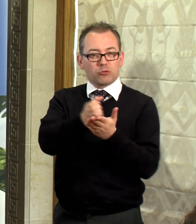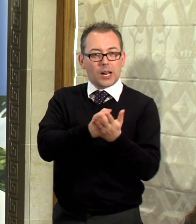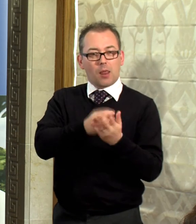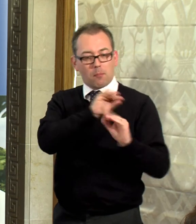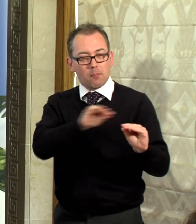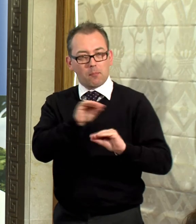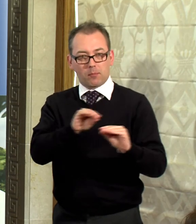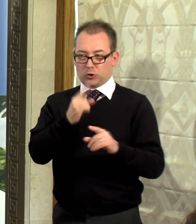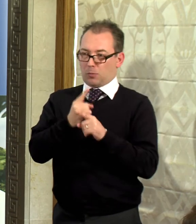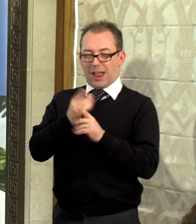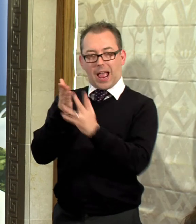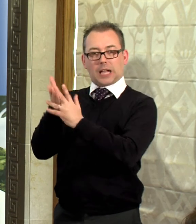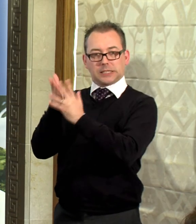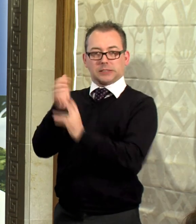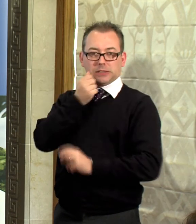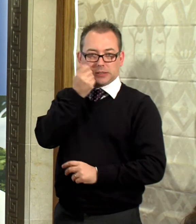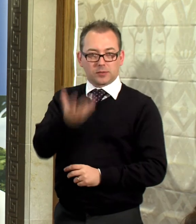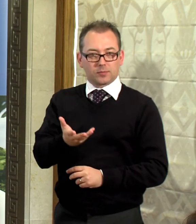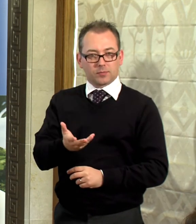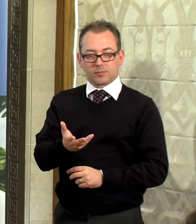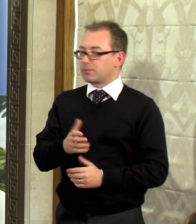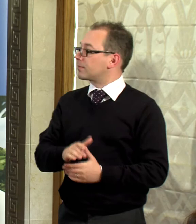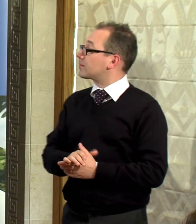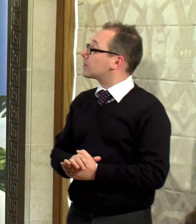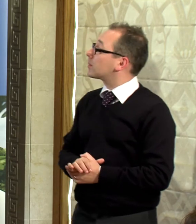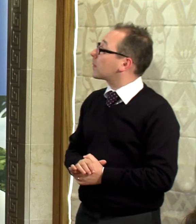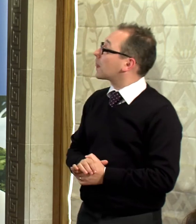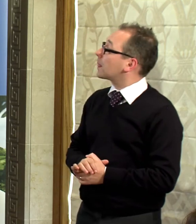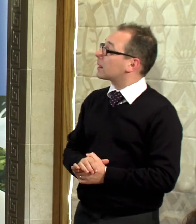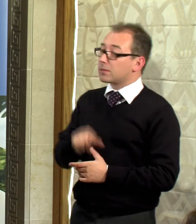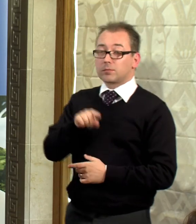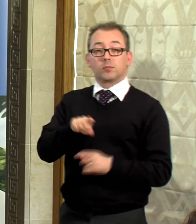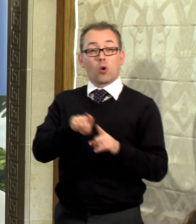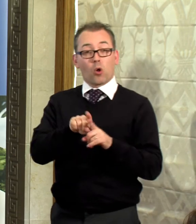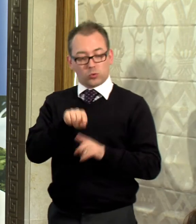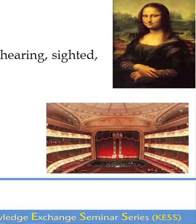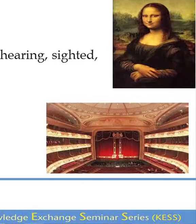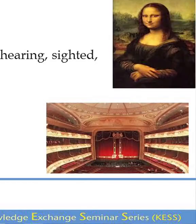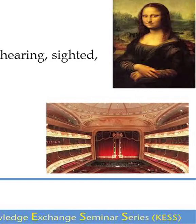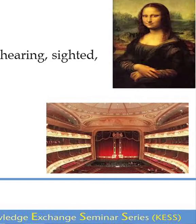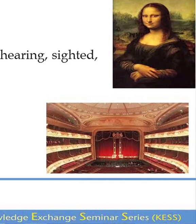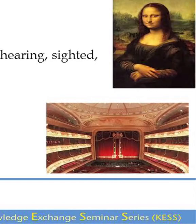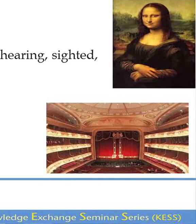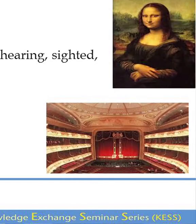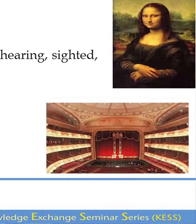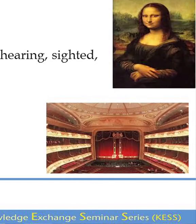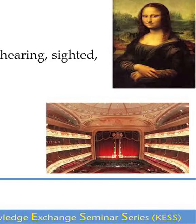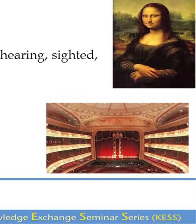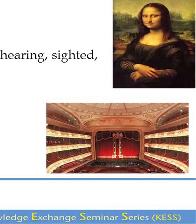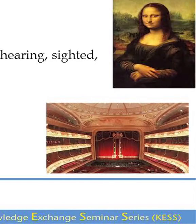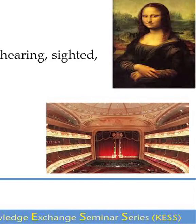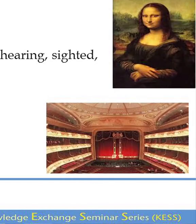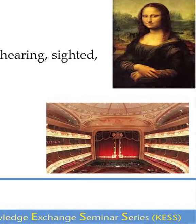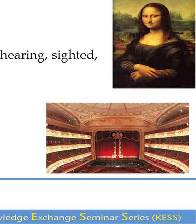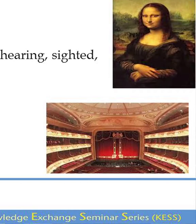Raising public awareness about the diversity of the audience is also crucial. There are numerous different